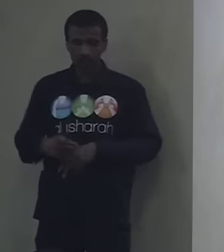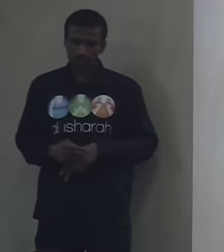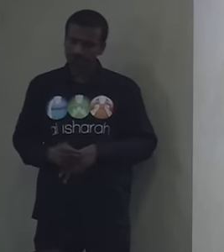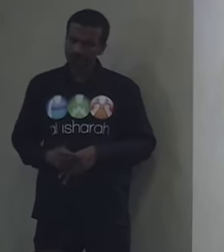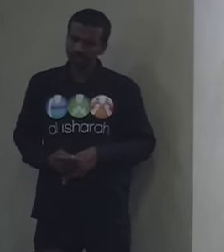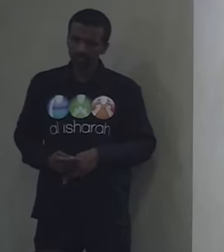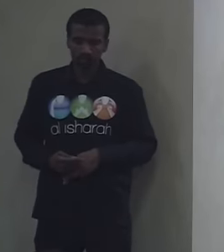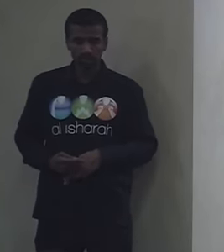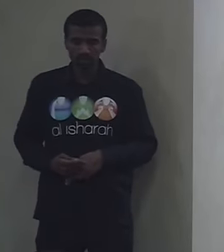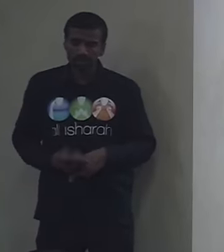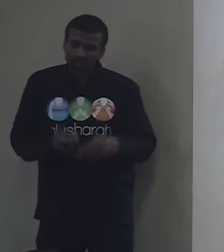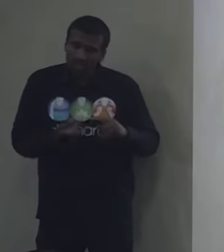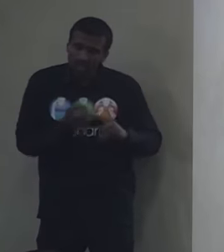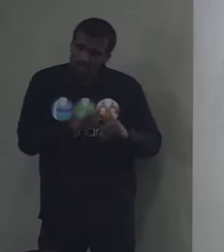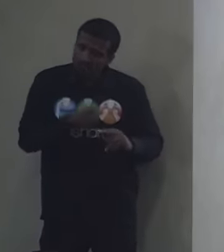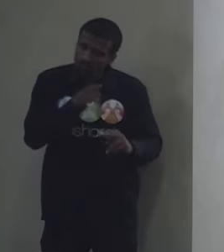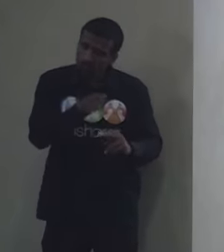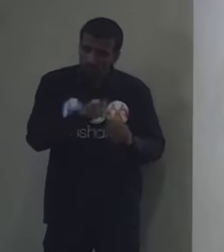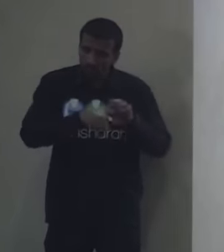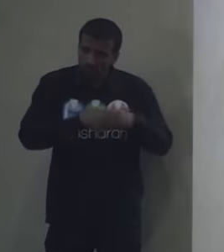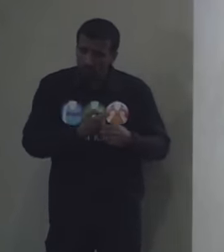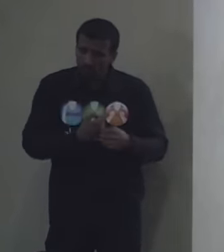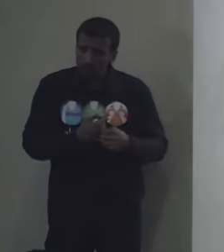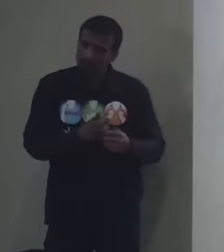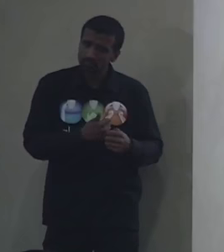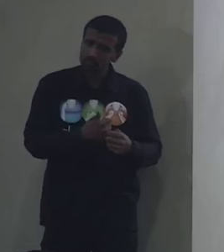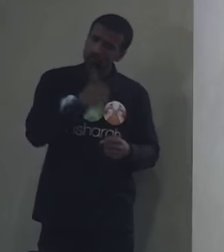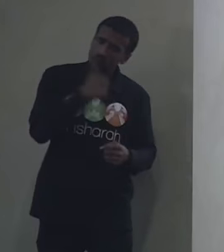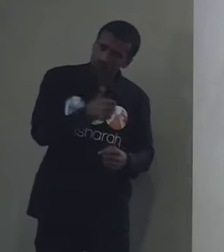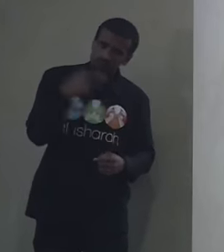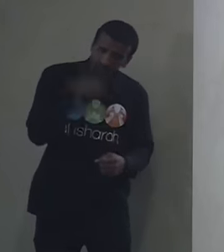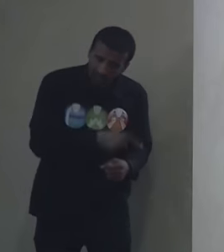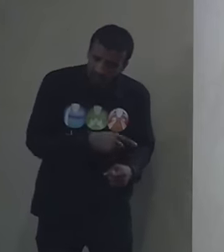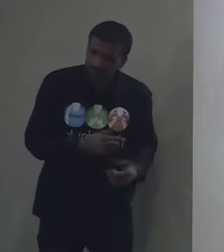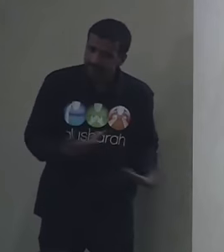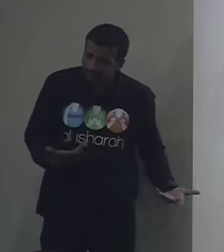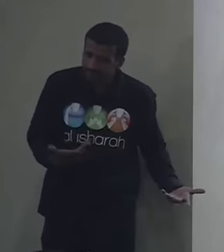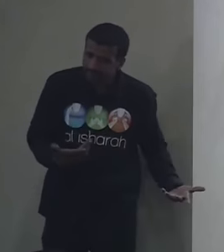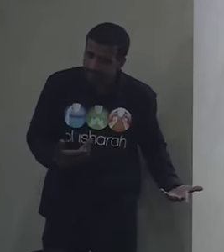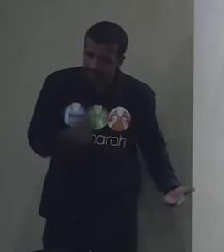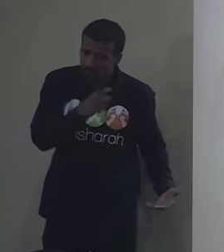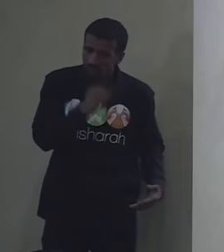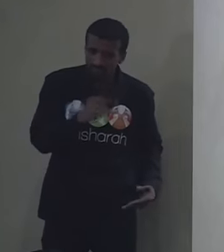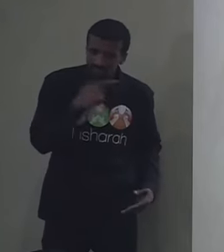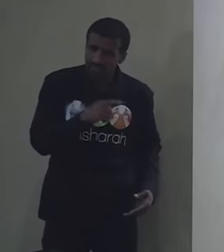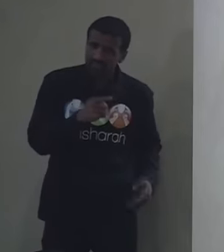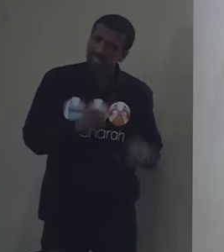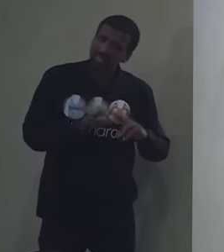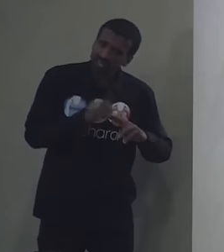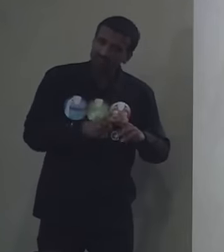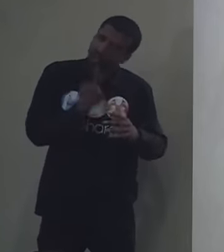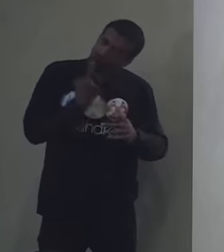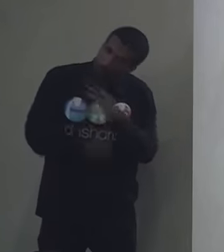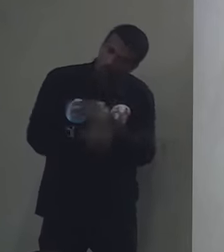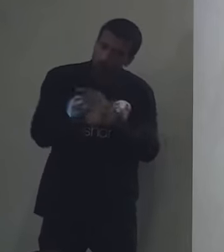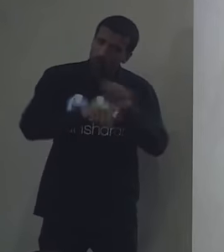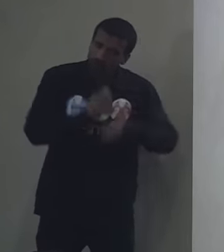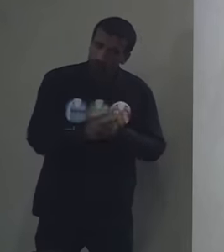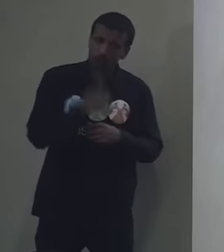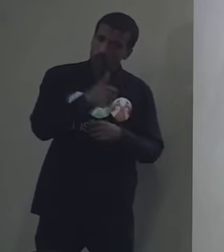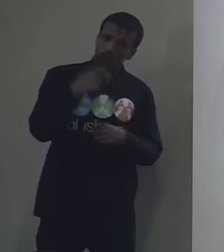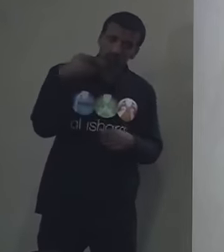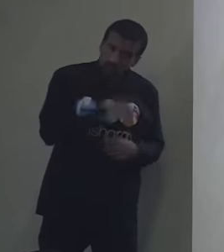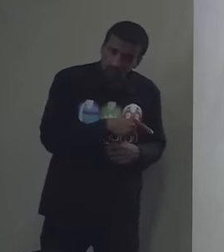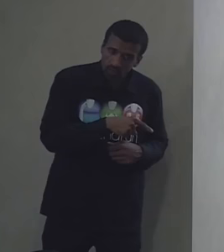you don't have to say anything else. You've said everything else by just shaking your head and walking away. That kills it already. You're already dead. This